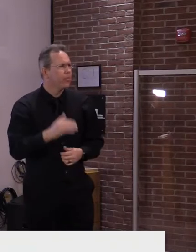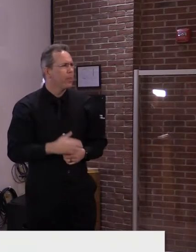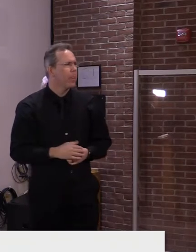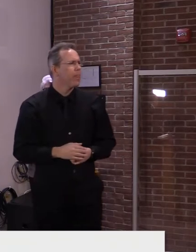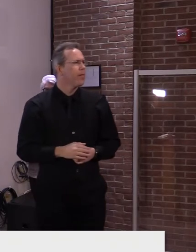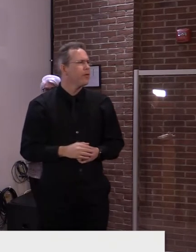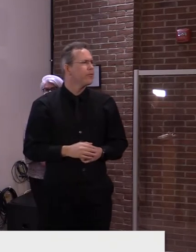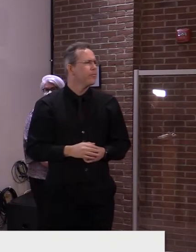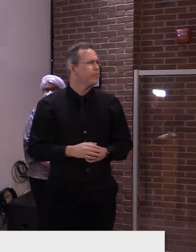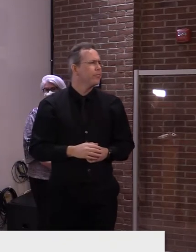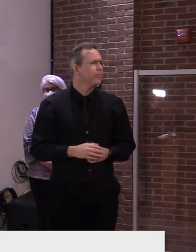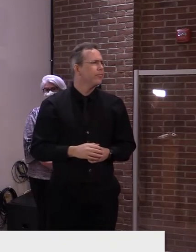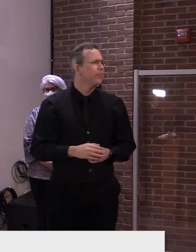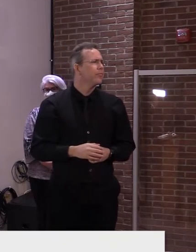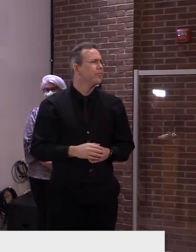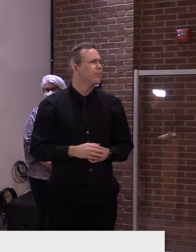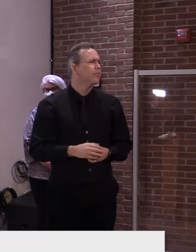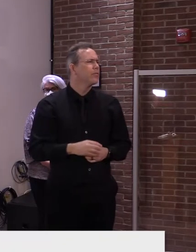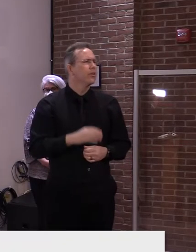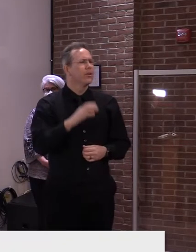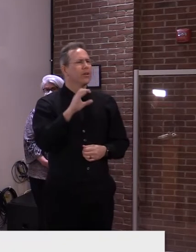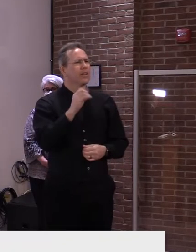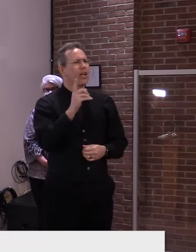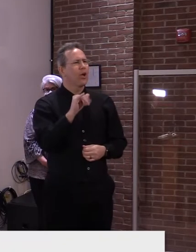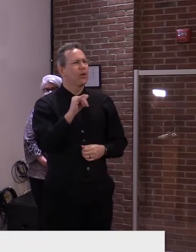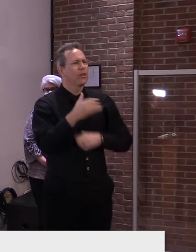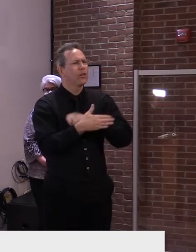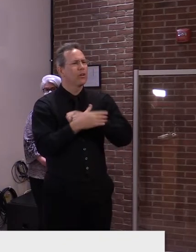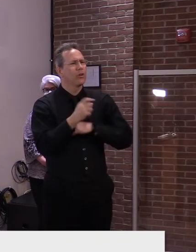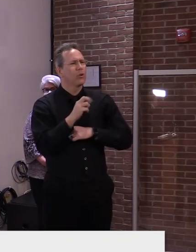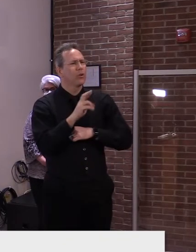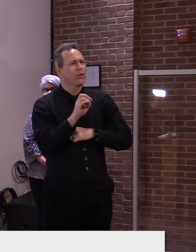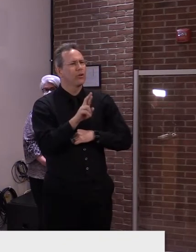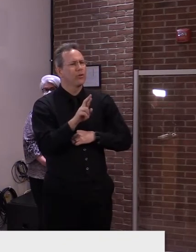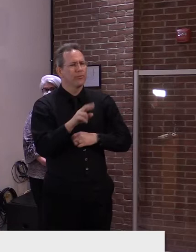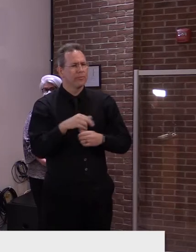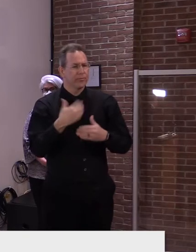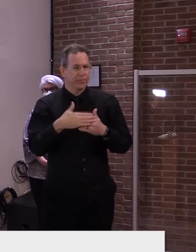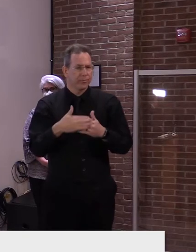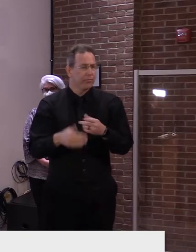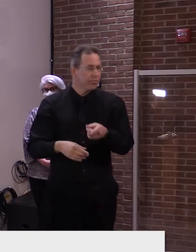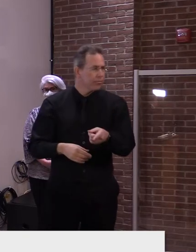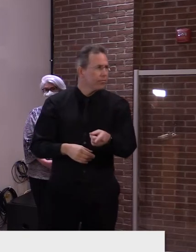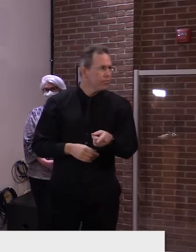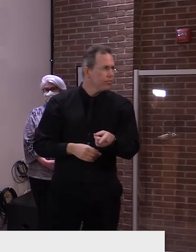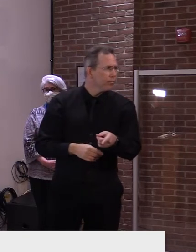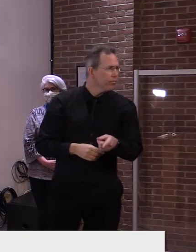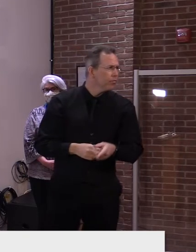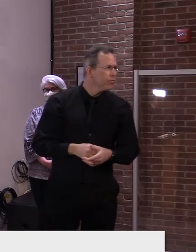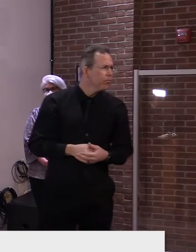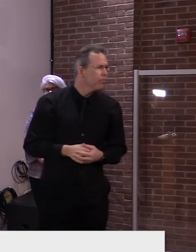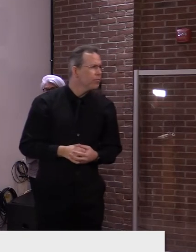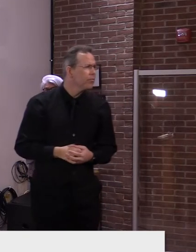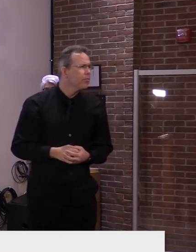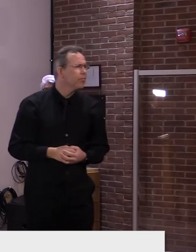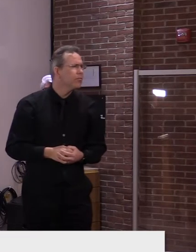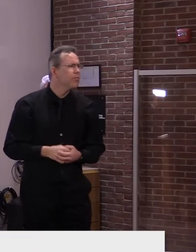Thank you, Rebecca. Good afternoon, Governor. Just wanted to clarify on these new